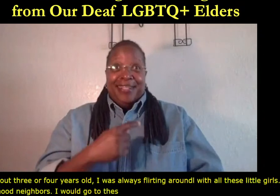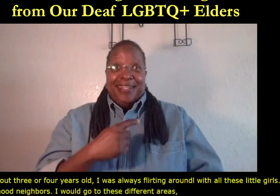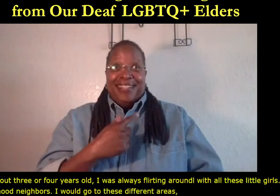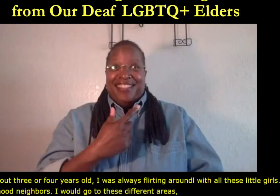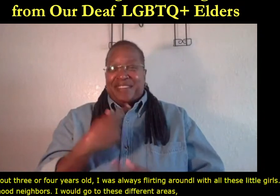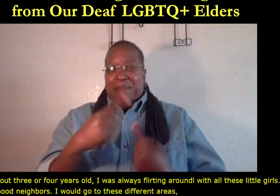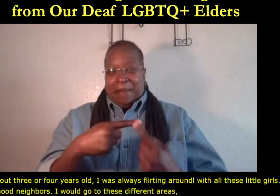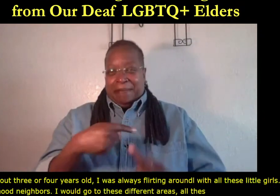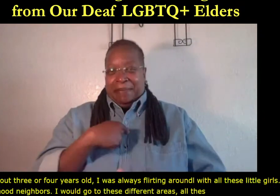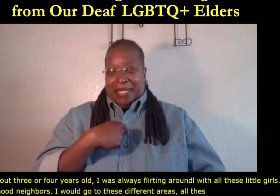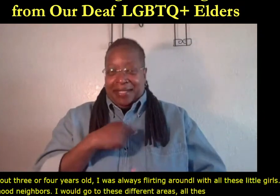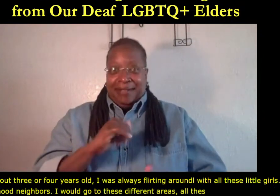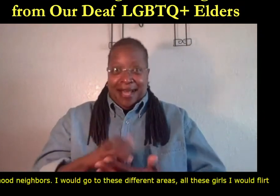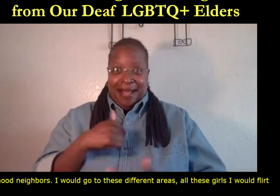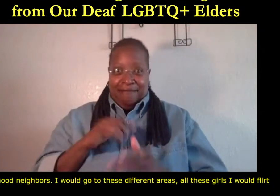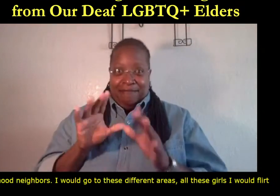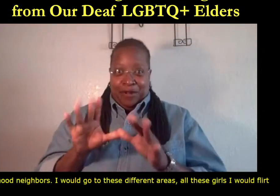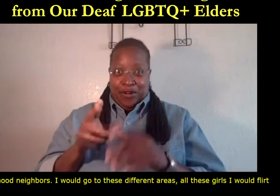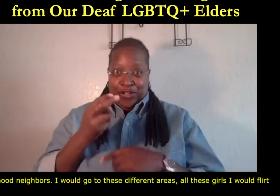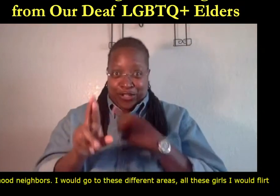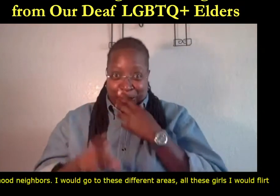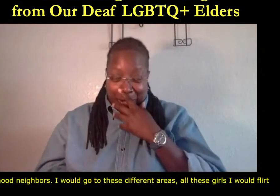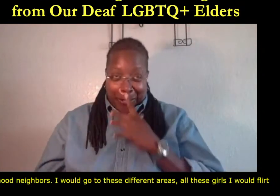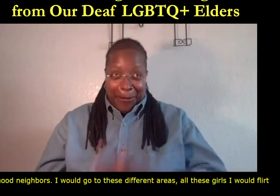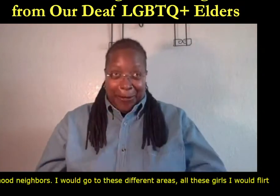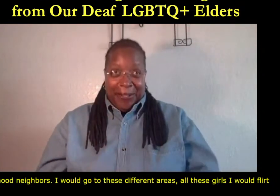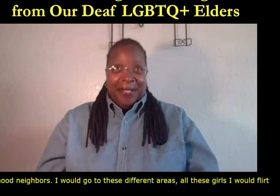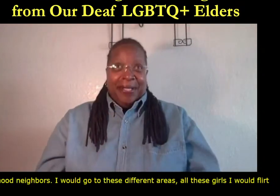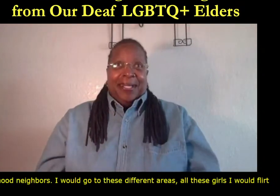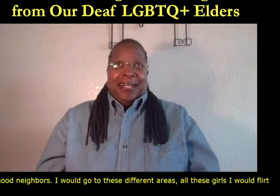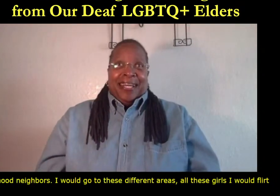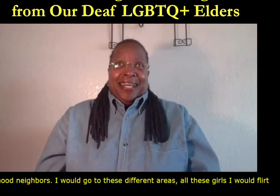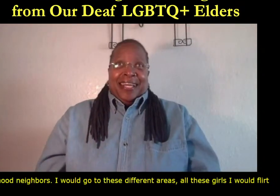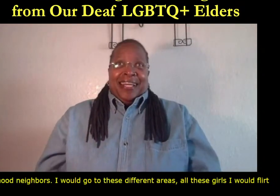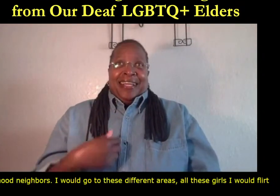parents about what i was doing that i was flirting with her